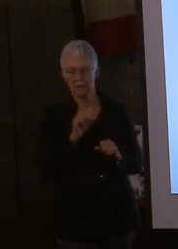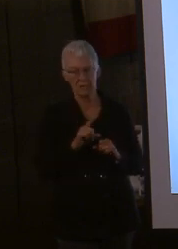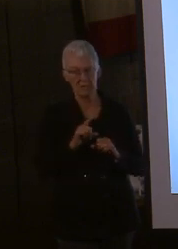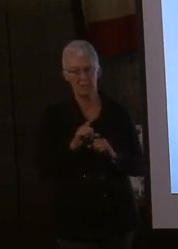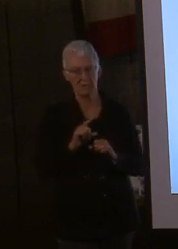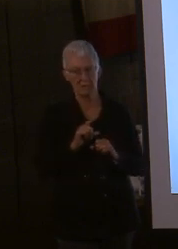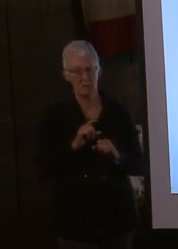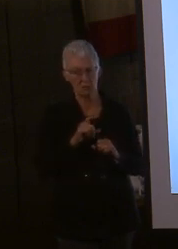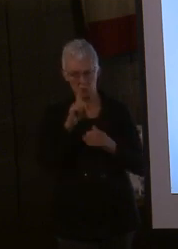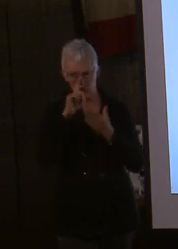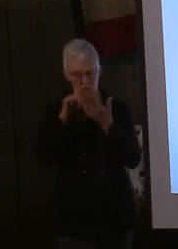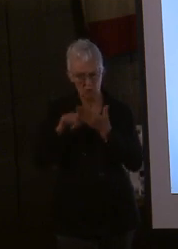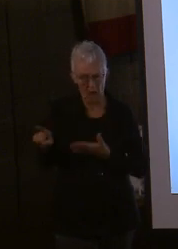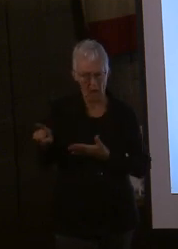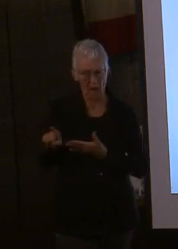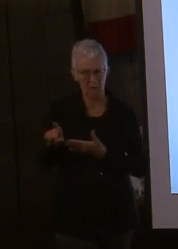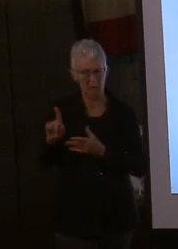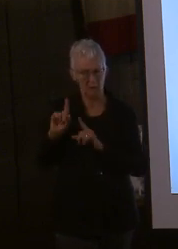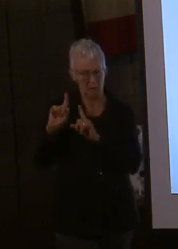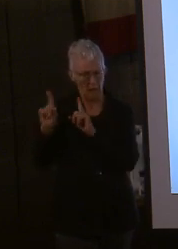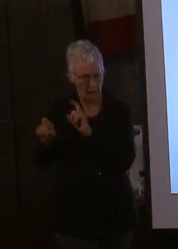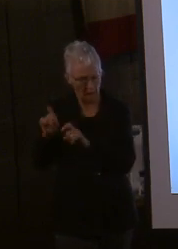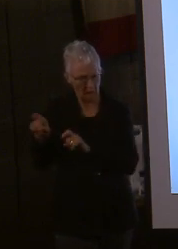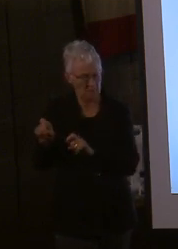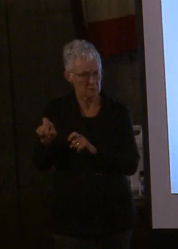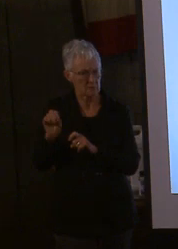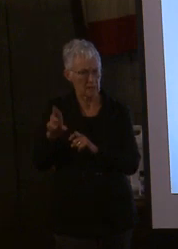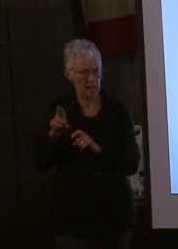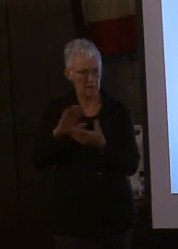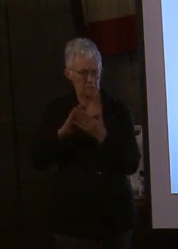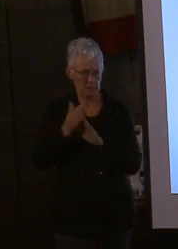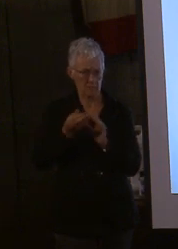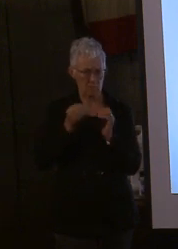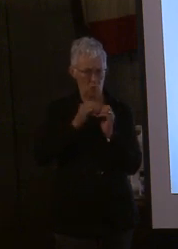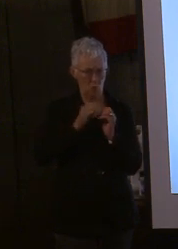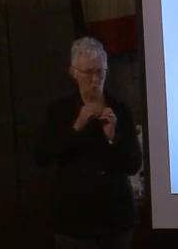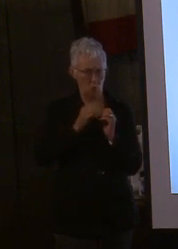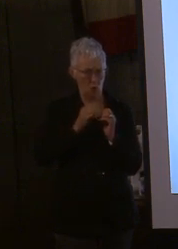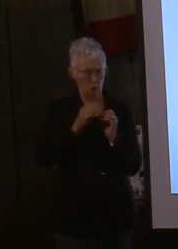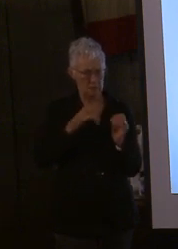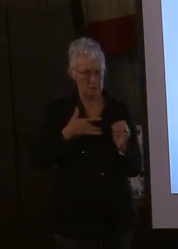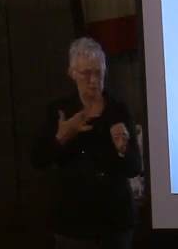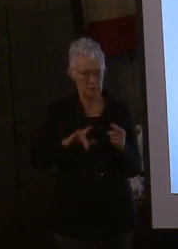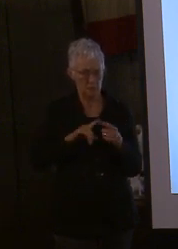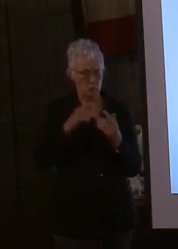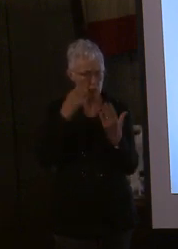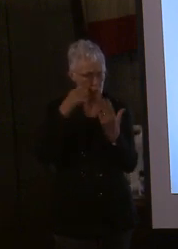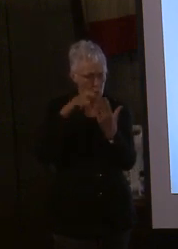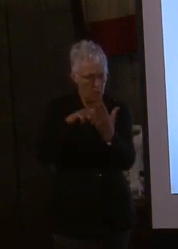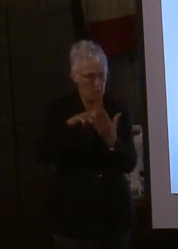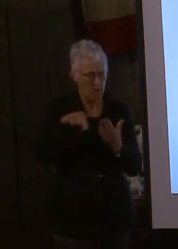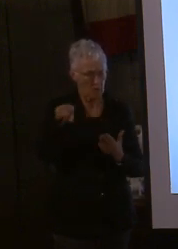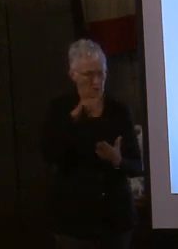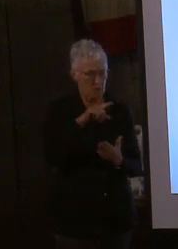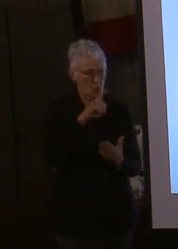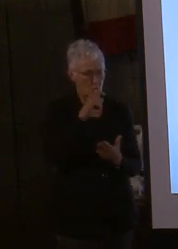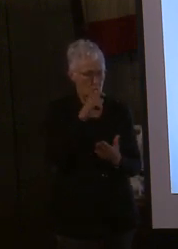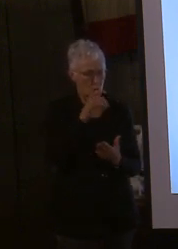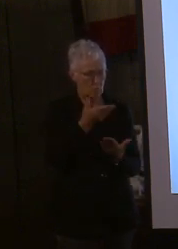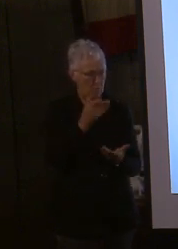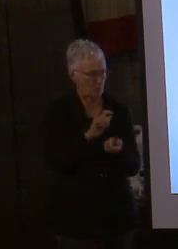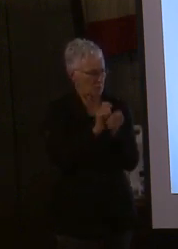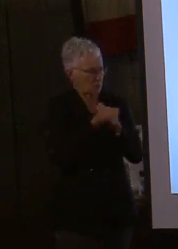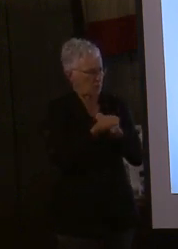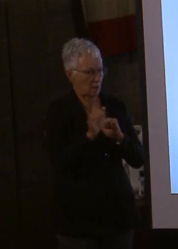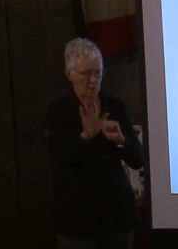to call it to our own awareness. So if you have a colleague that you're working with, it might be okay